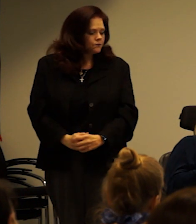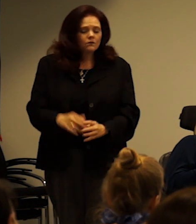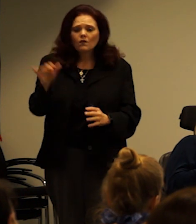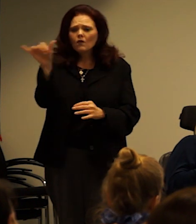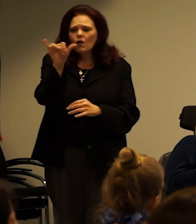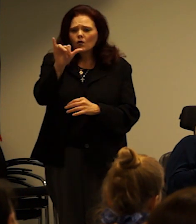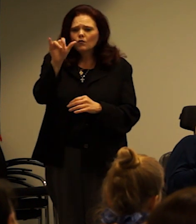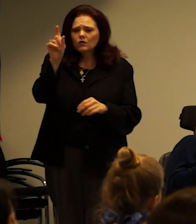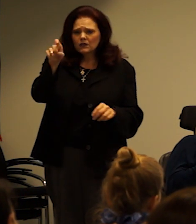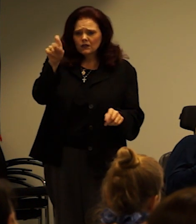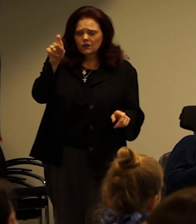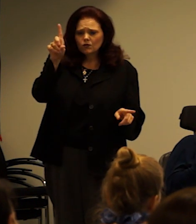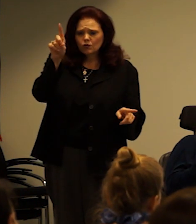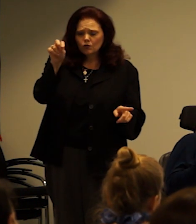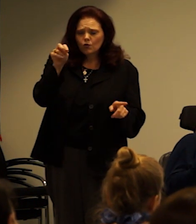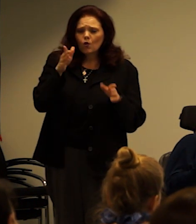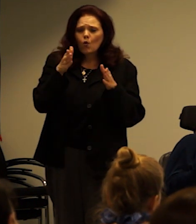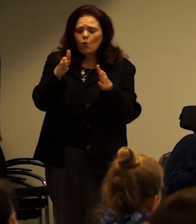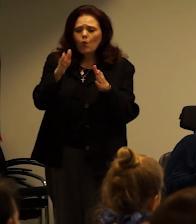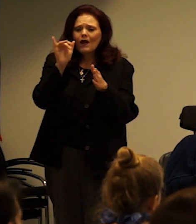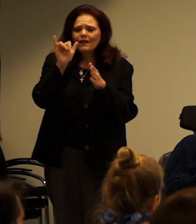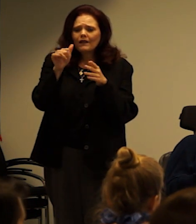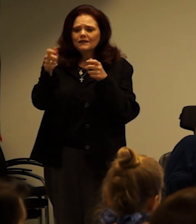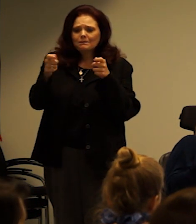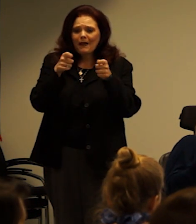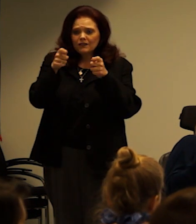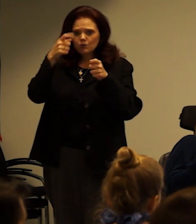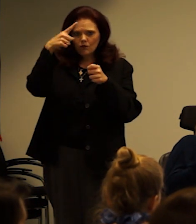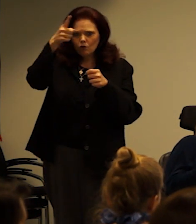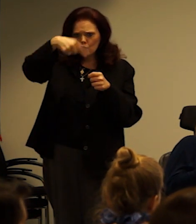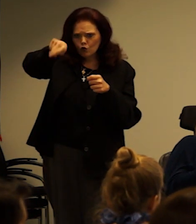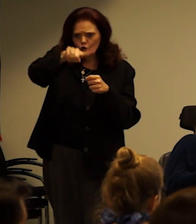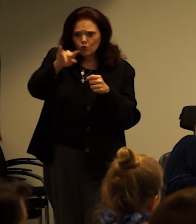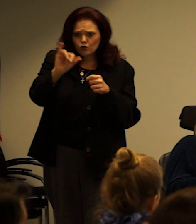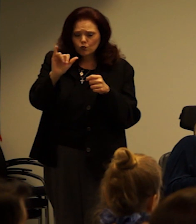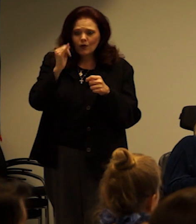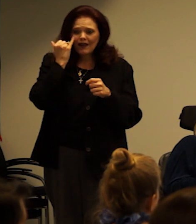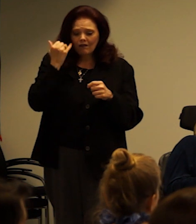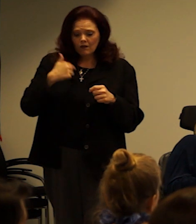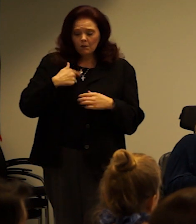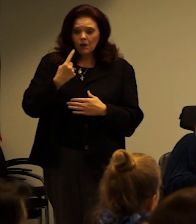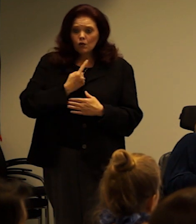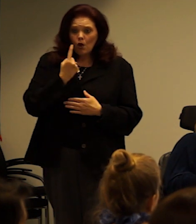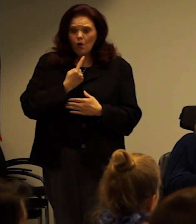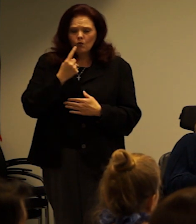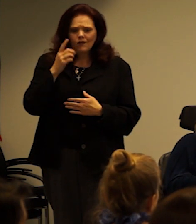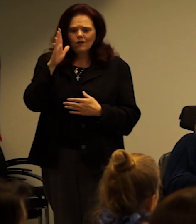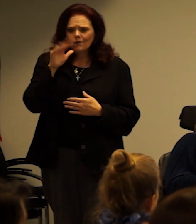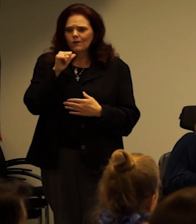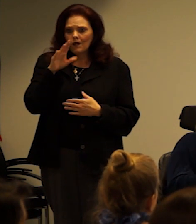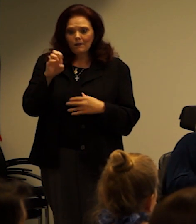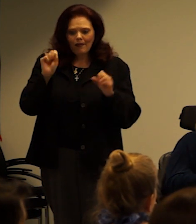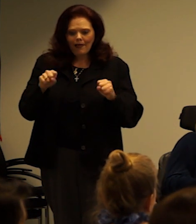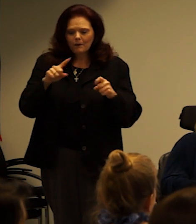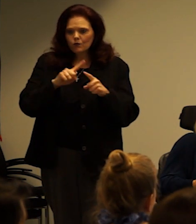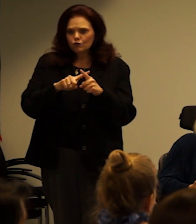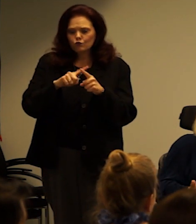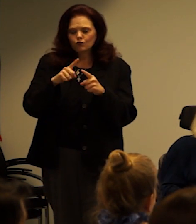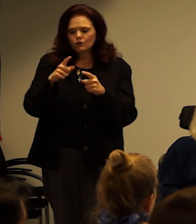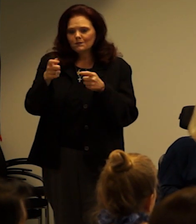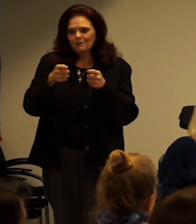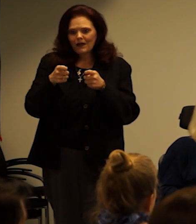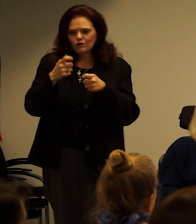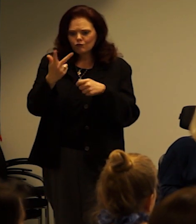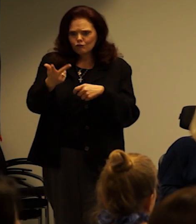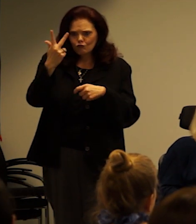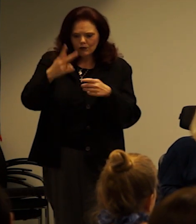also need to do this in a way that's manageable for you. If I was alone, I would not be able to manage 3 gallons